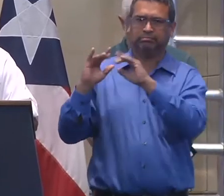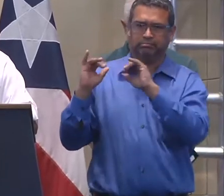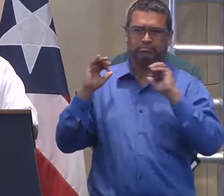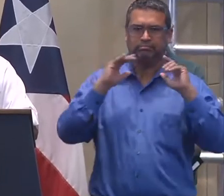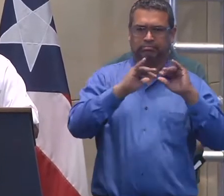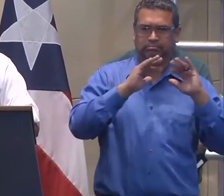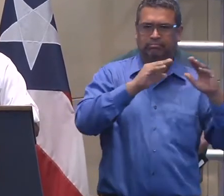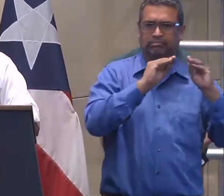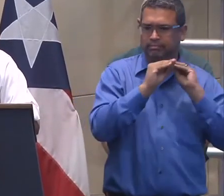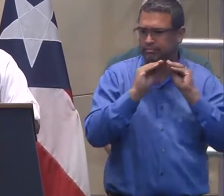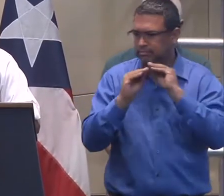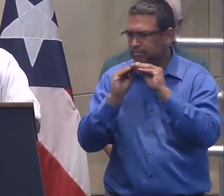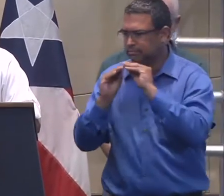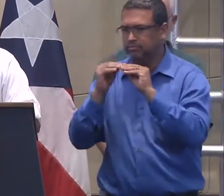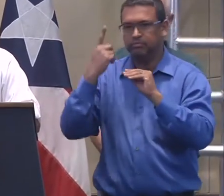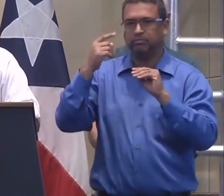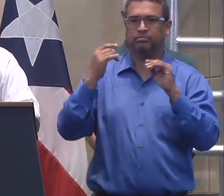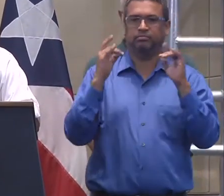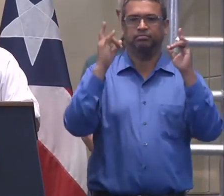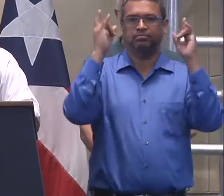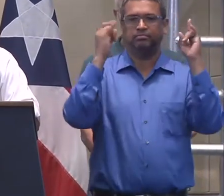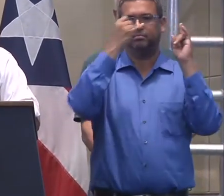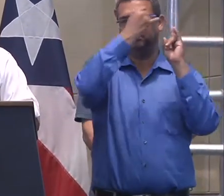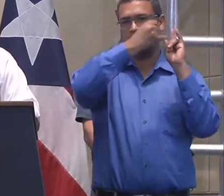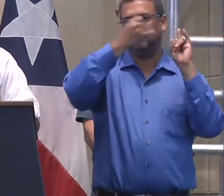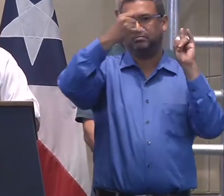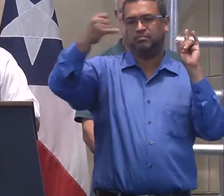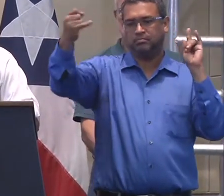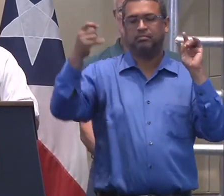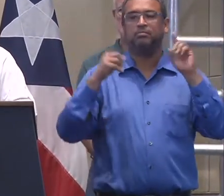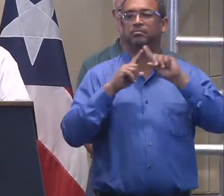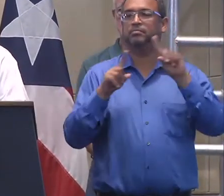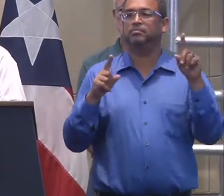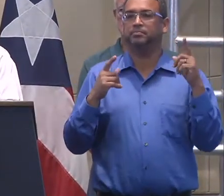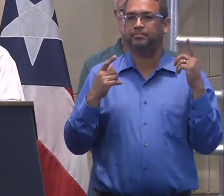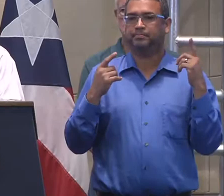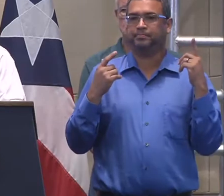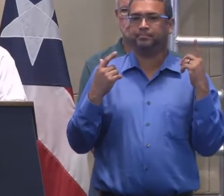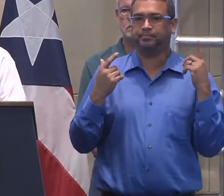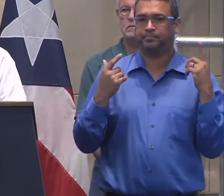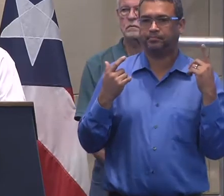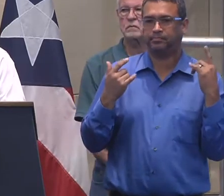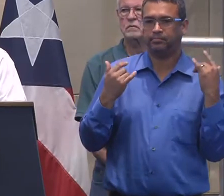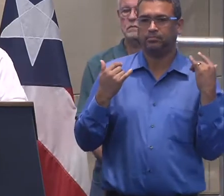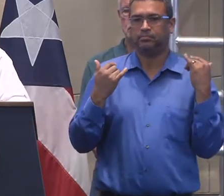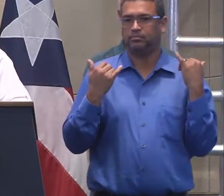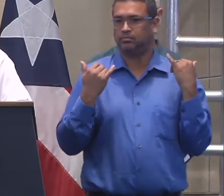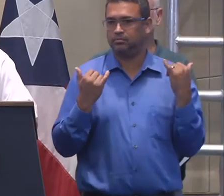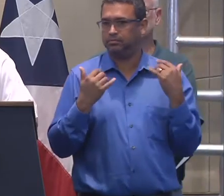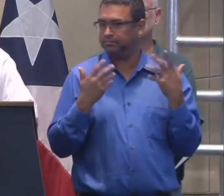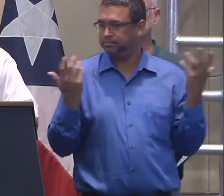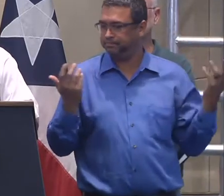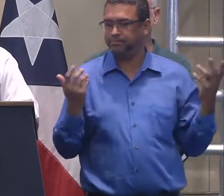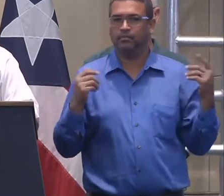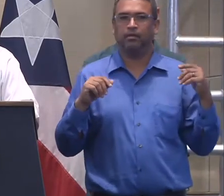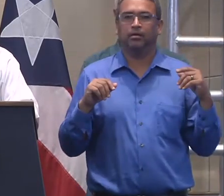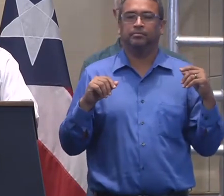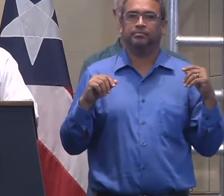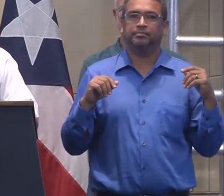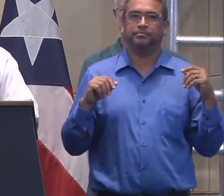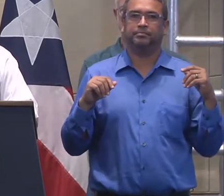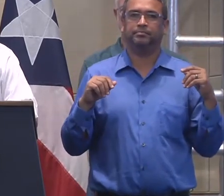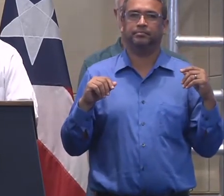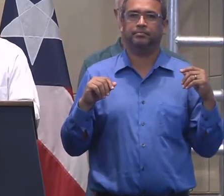energy grid. And we are working right now, based on all of those, you know,